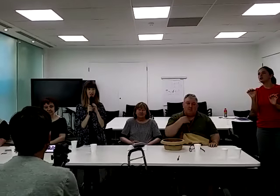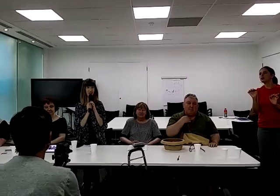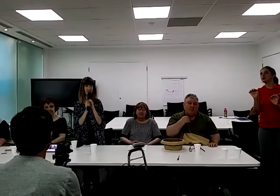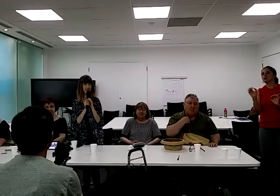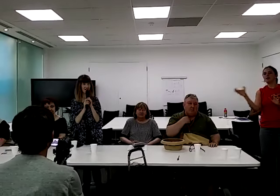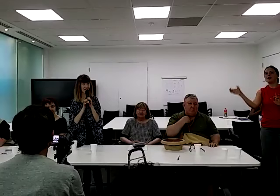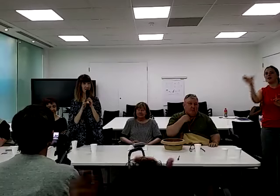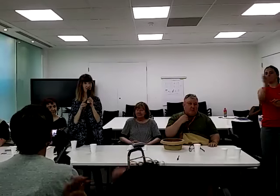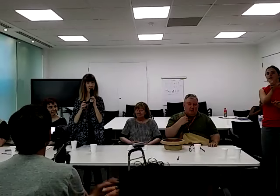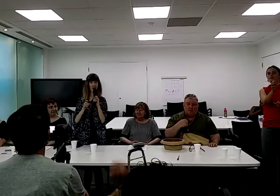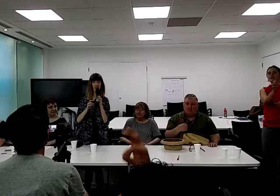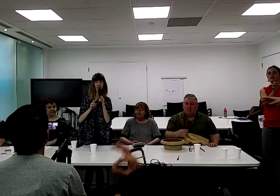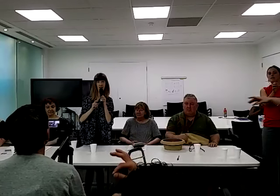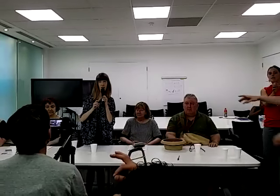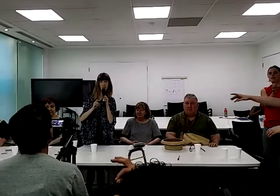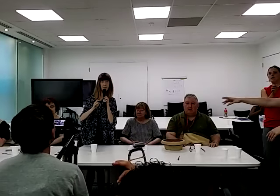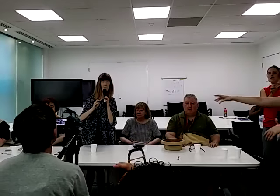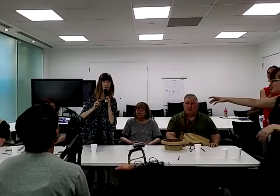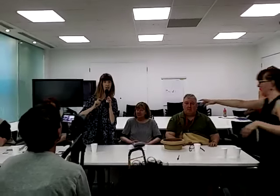over.